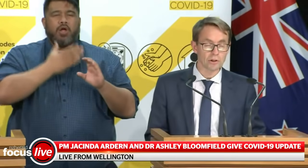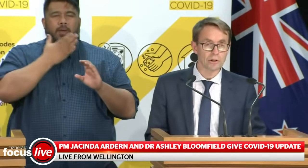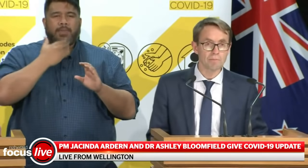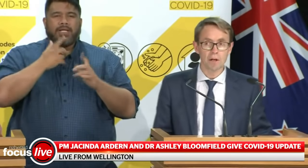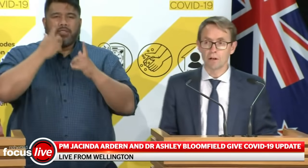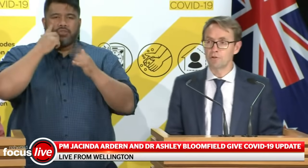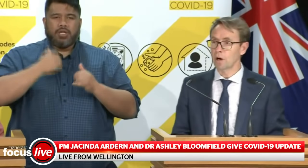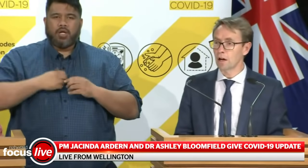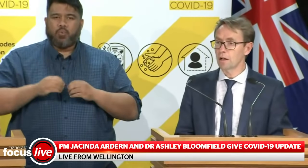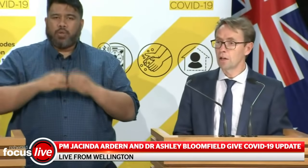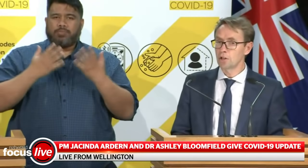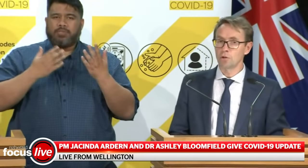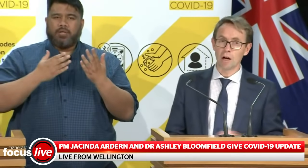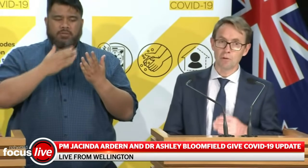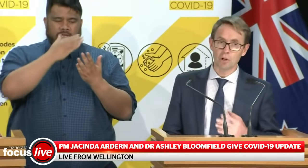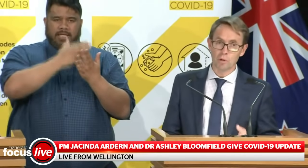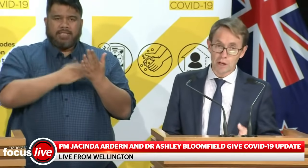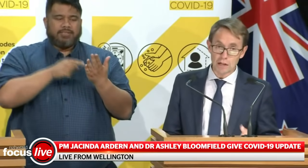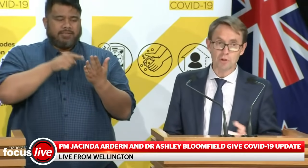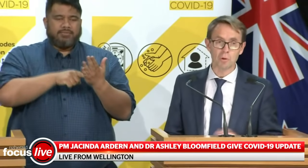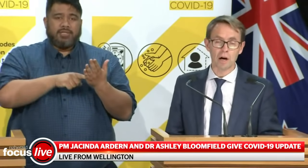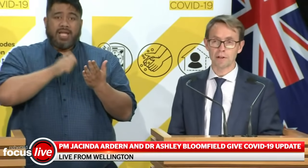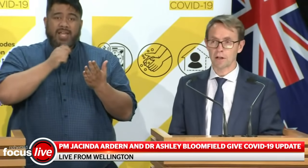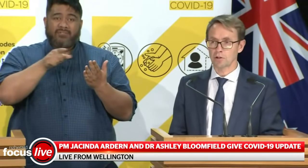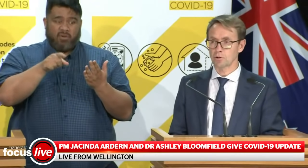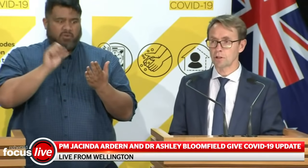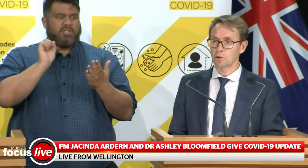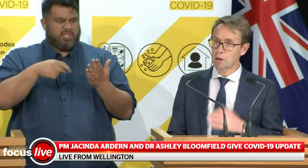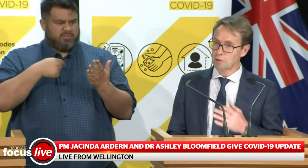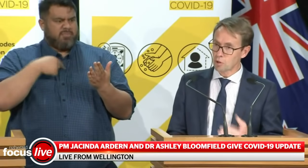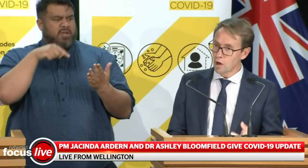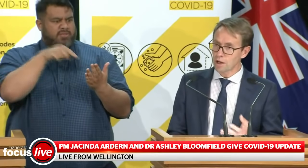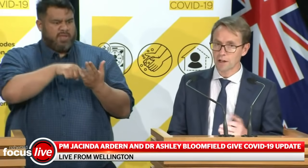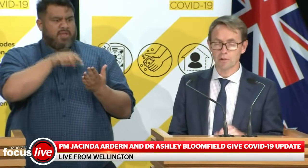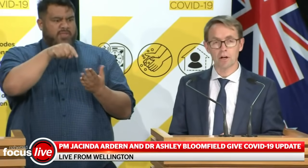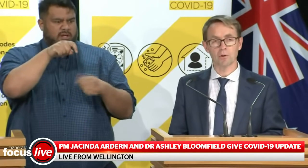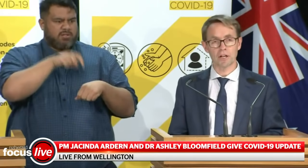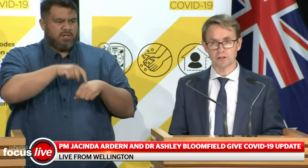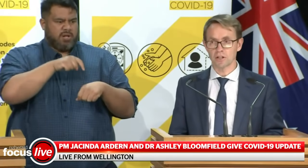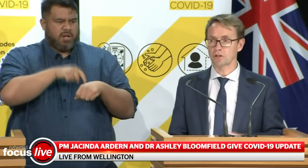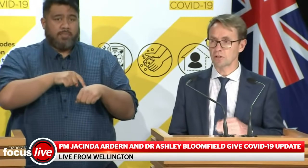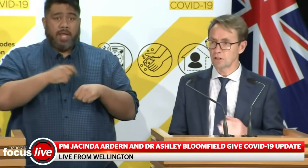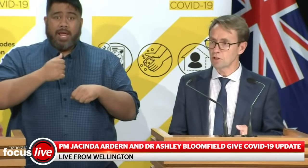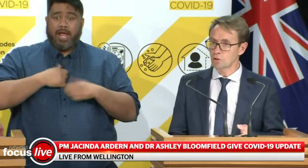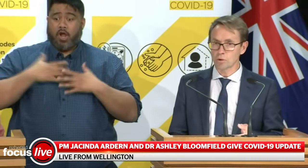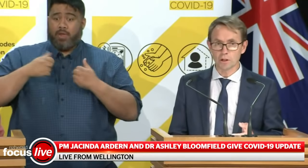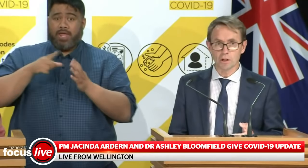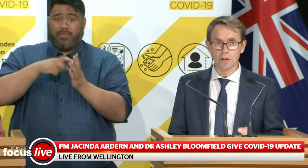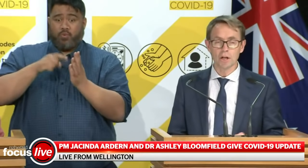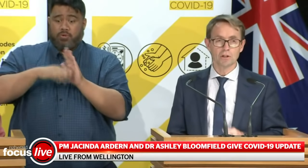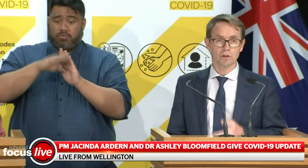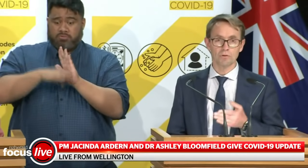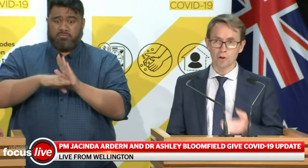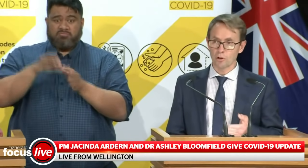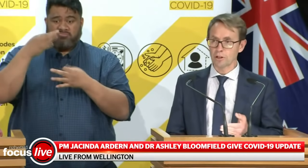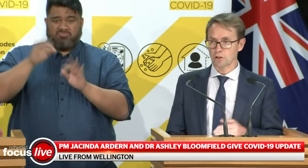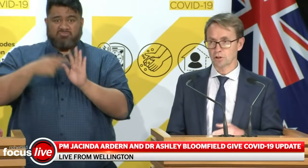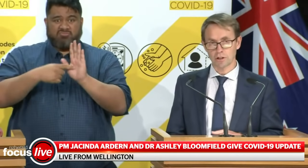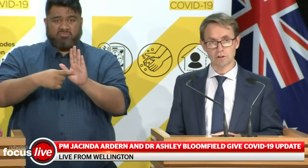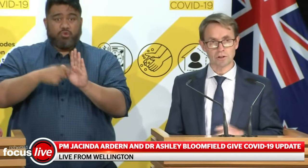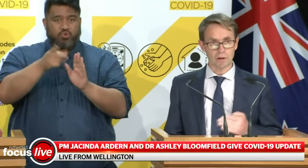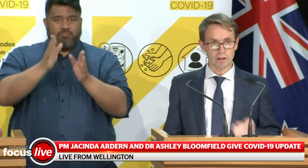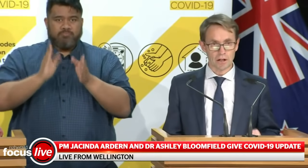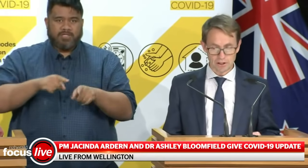are included. If you are, wherever you are in the country, you are required under a Health Act Section 70 order to follow